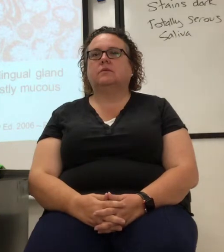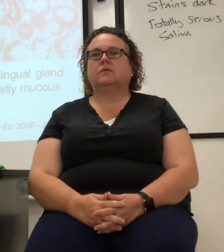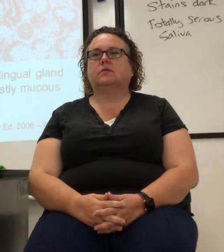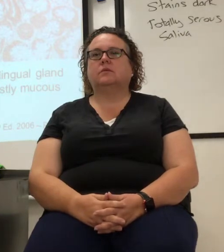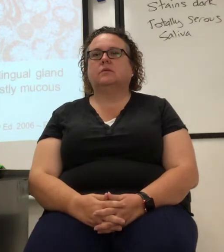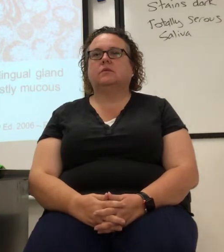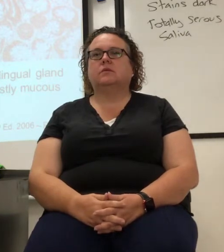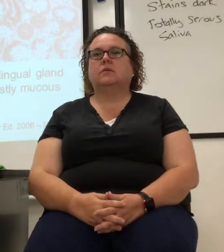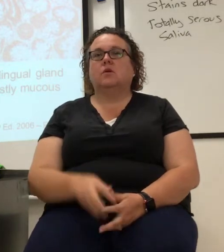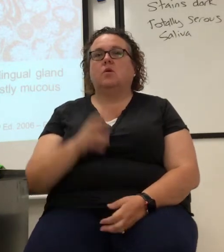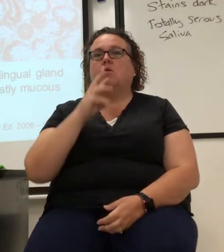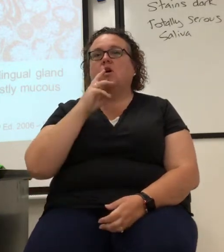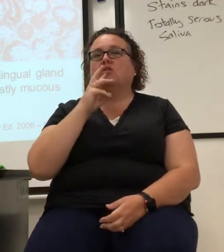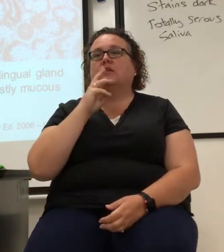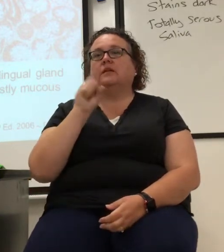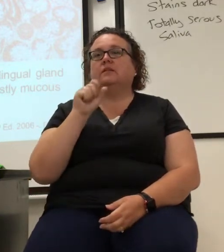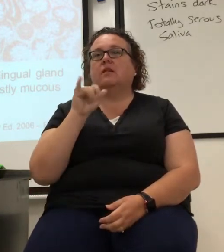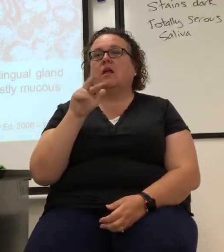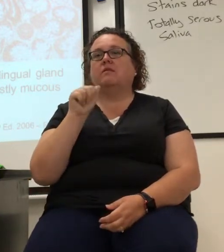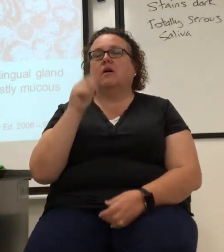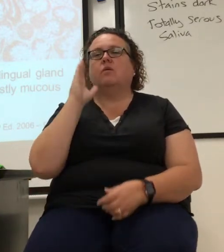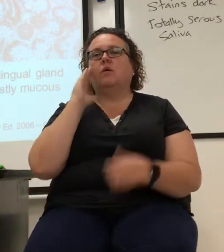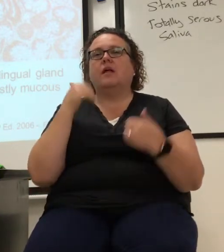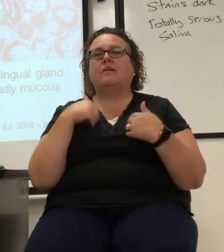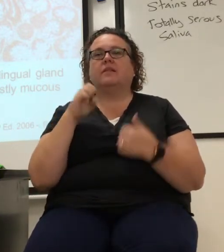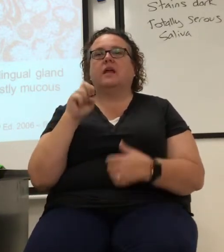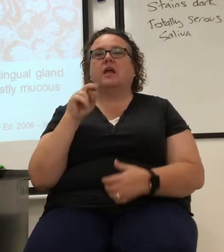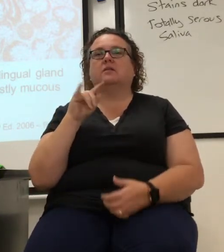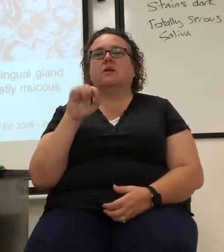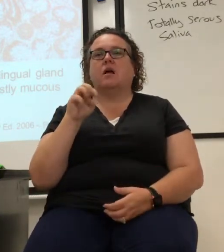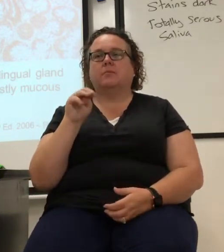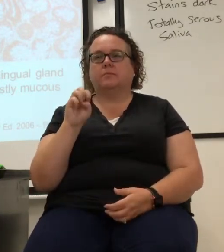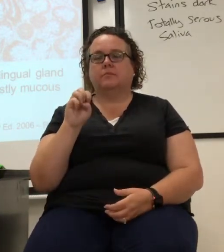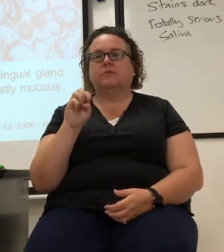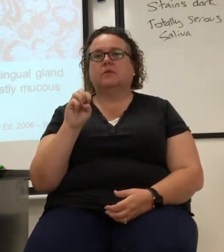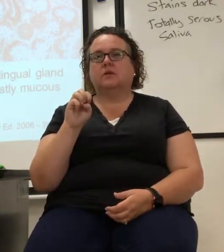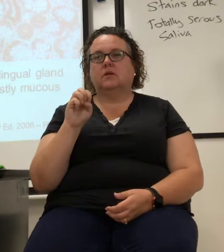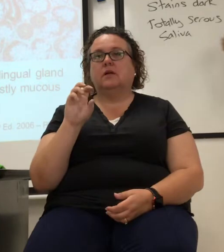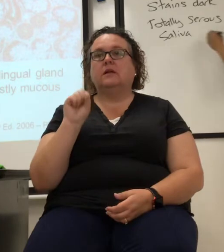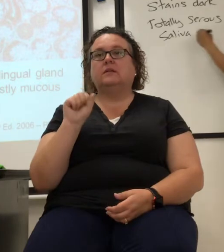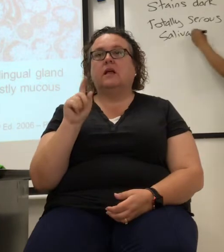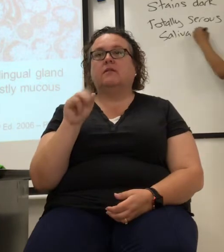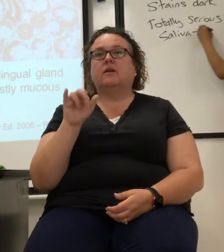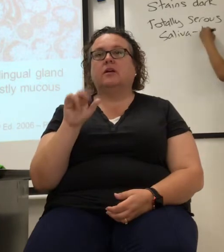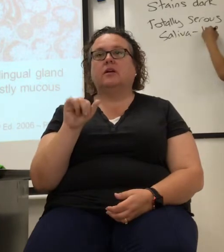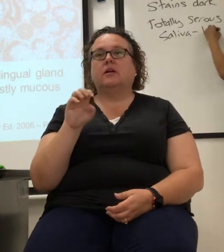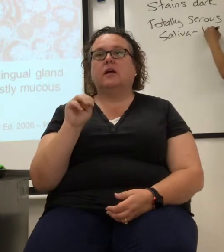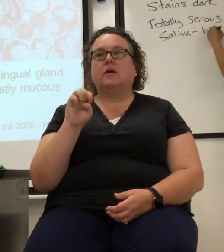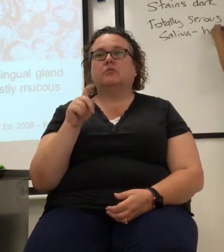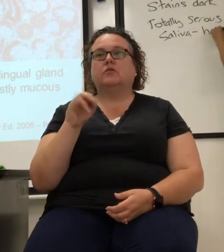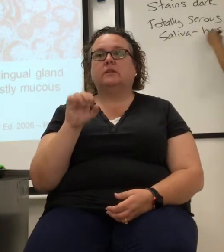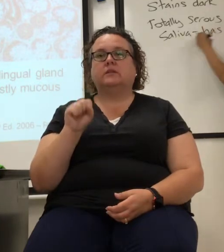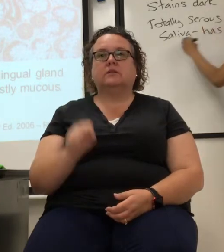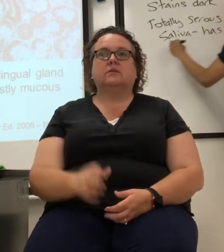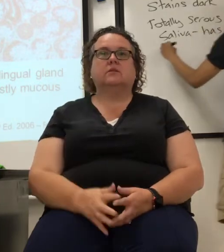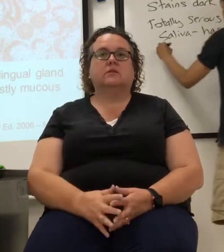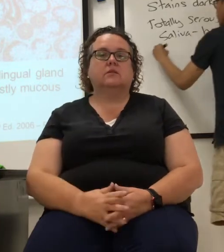The watery saliva will have the enzyme. Like I said, the salivary amylase, serous saliva has